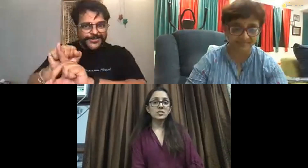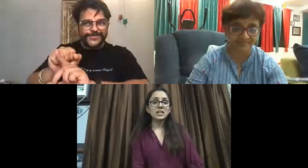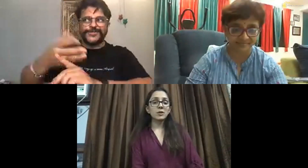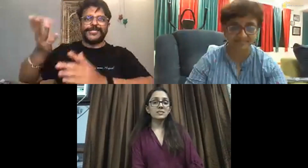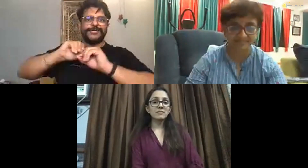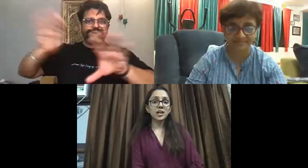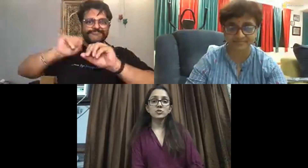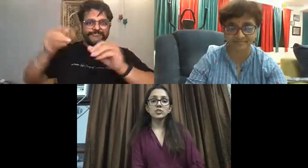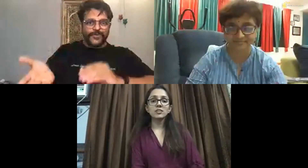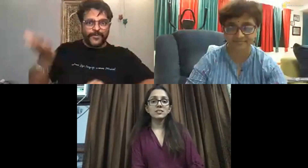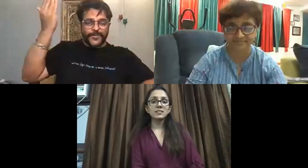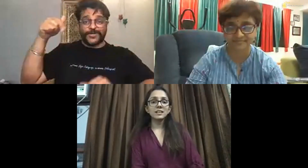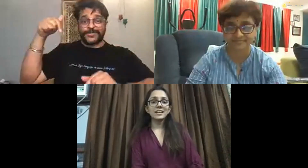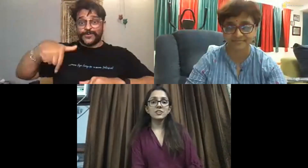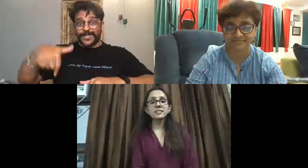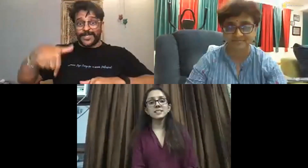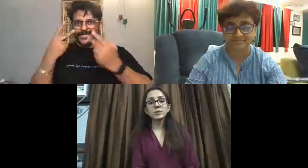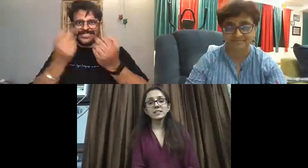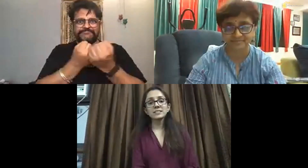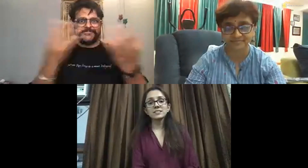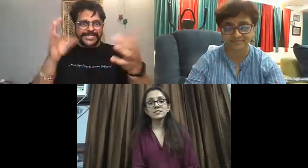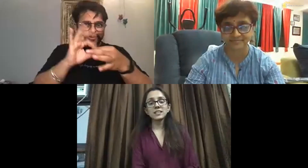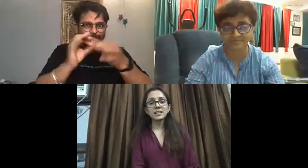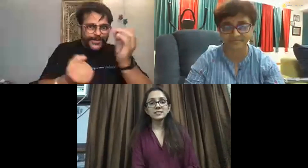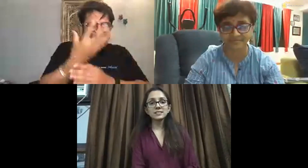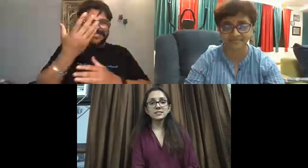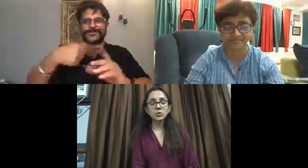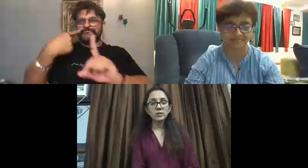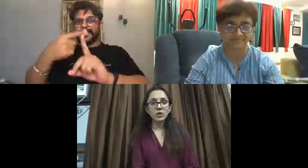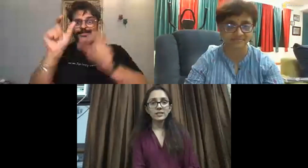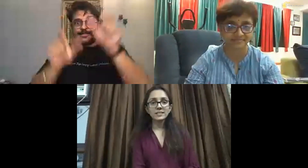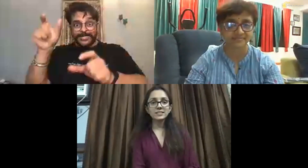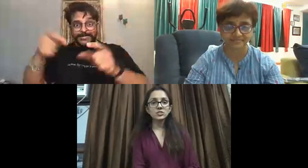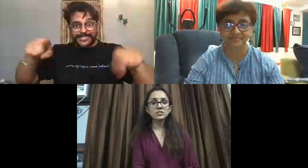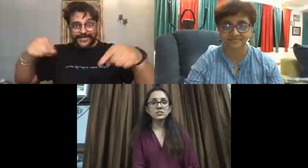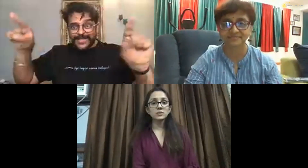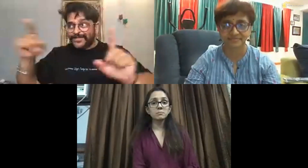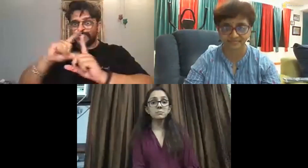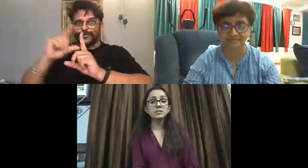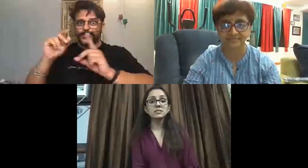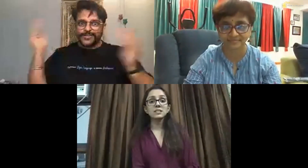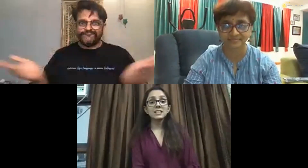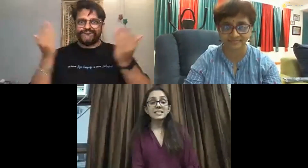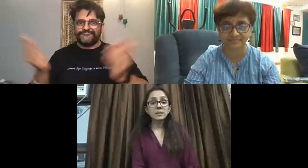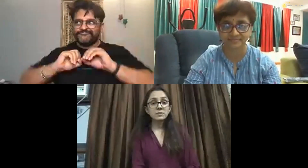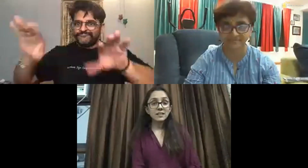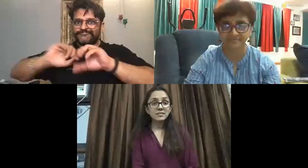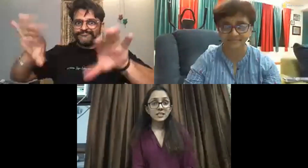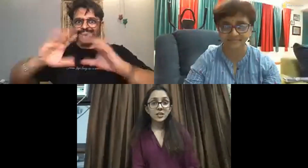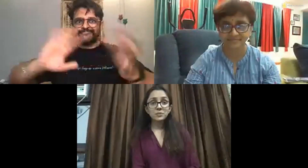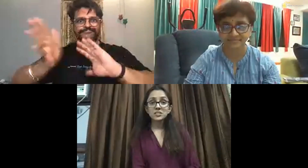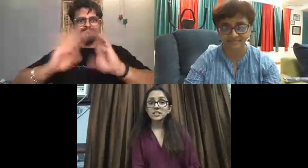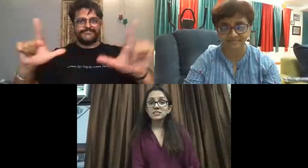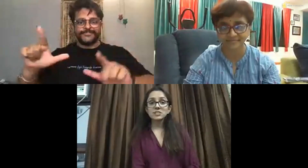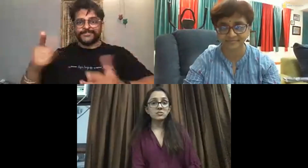Language, about deaf culture, and raising awareness. And today I see so many organizations, so many people, they themselves taking